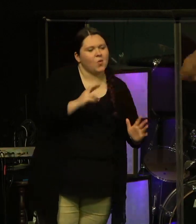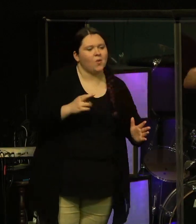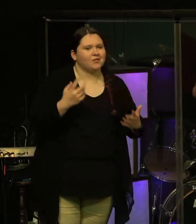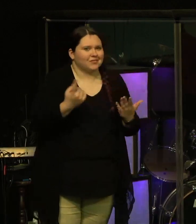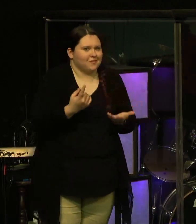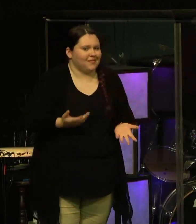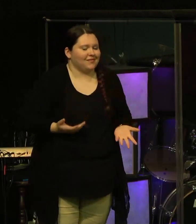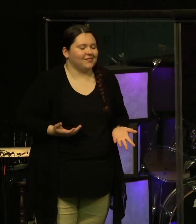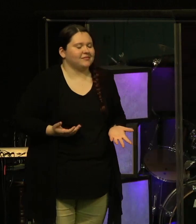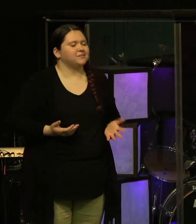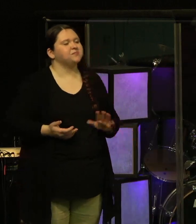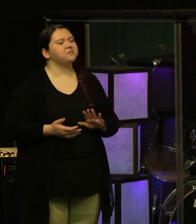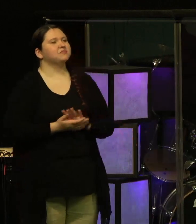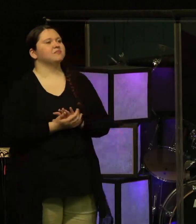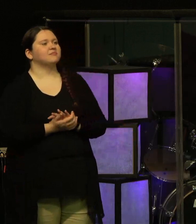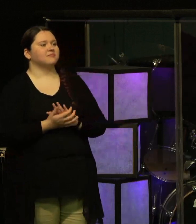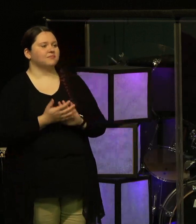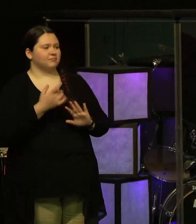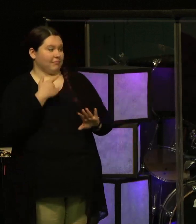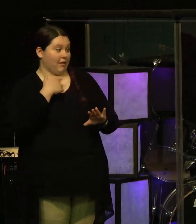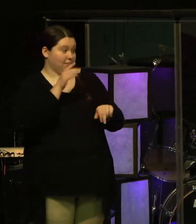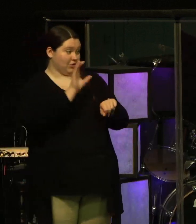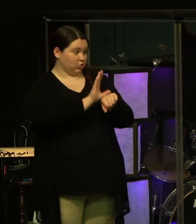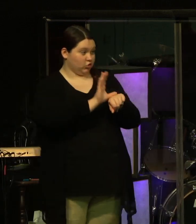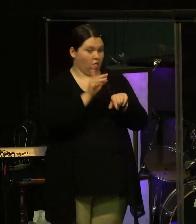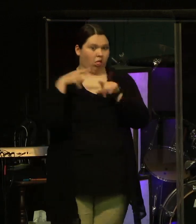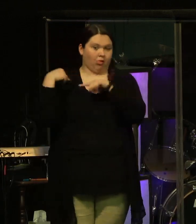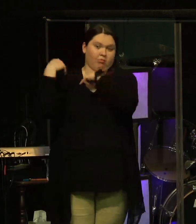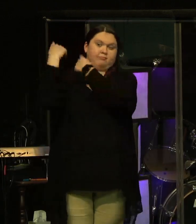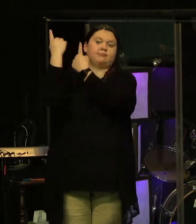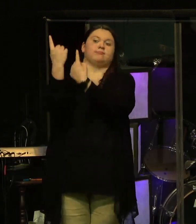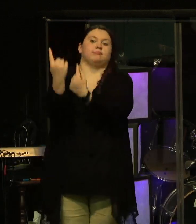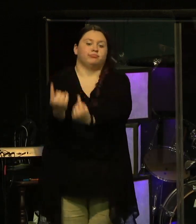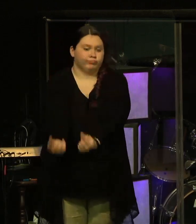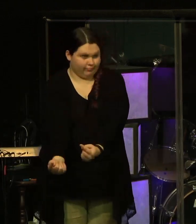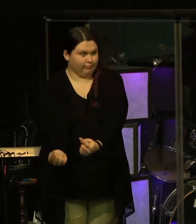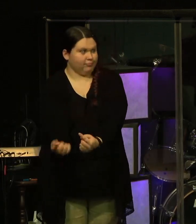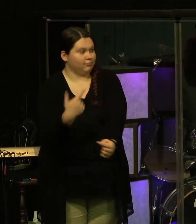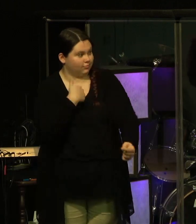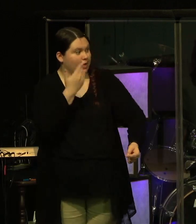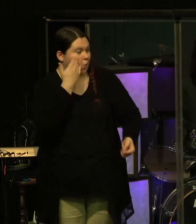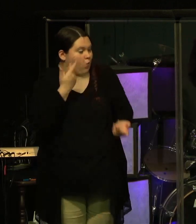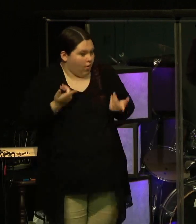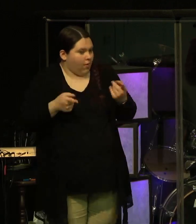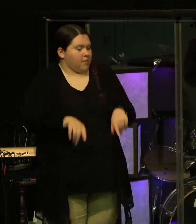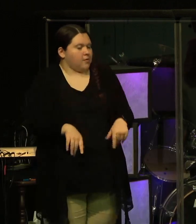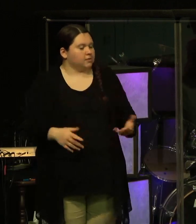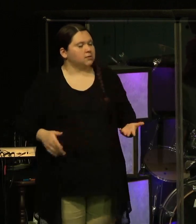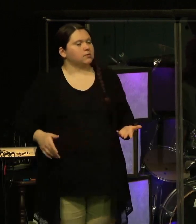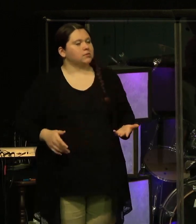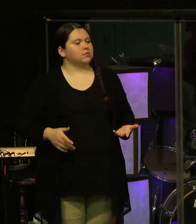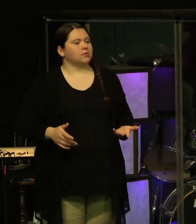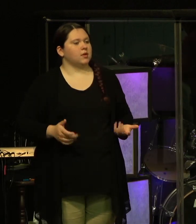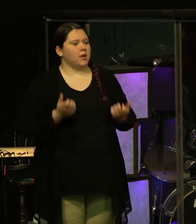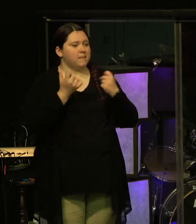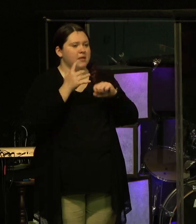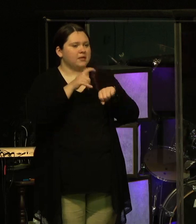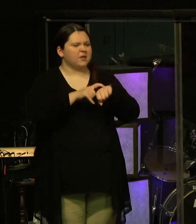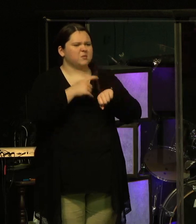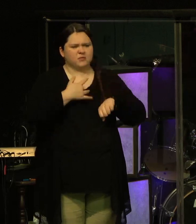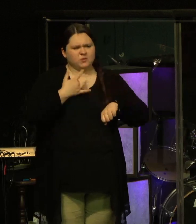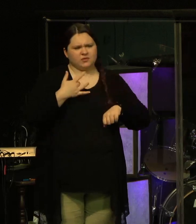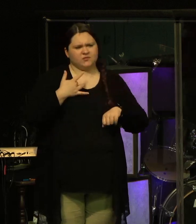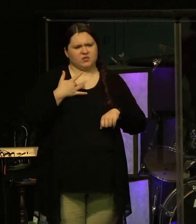mean, I've been in church for a long time. I know how it goes. And sometimes we feel like we can't